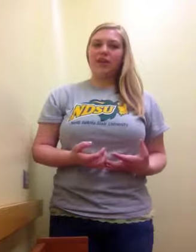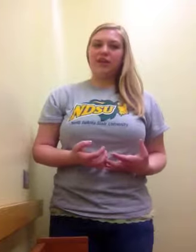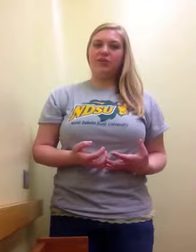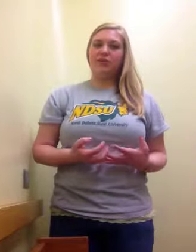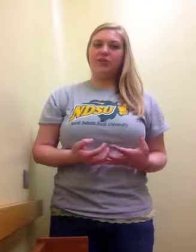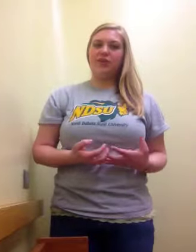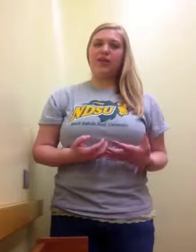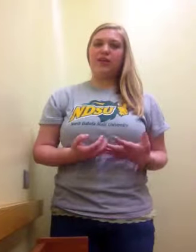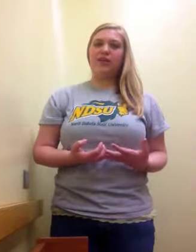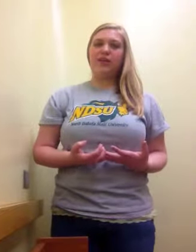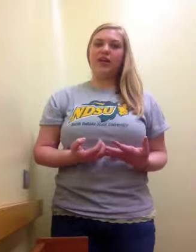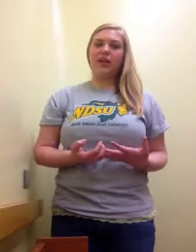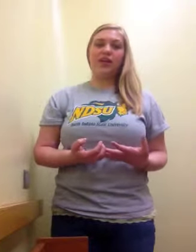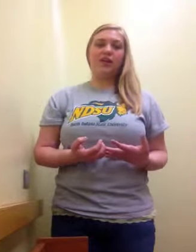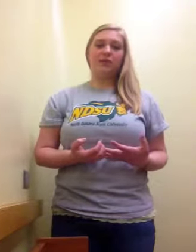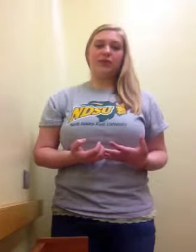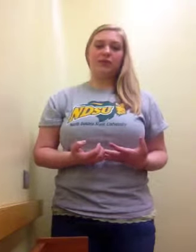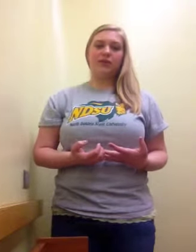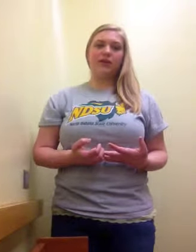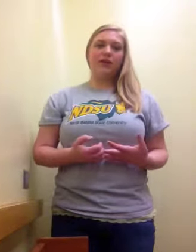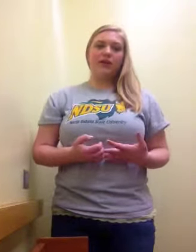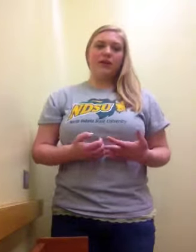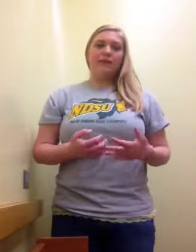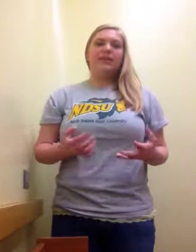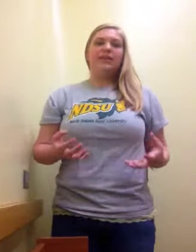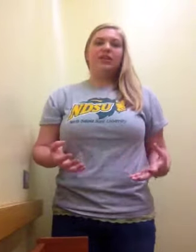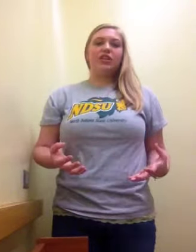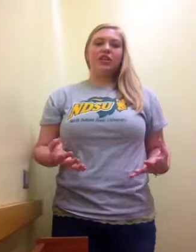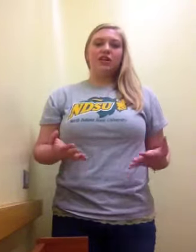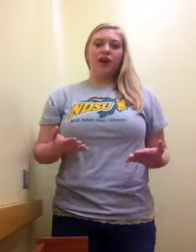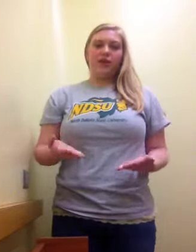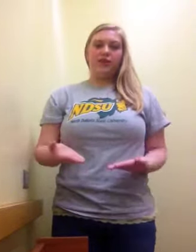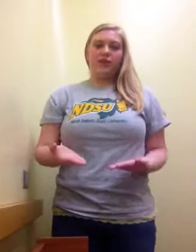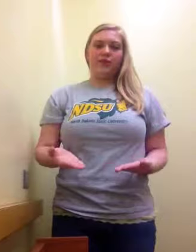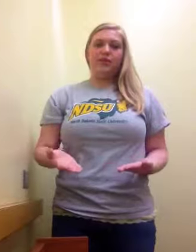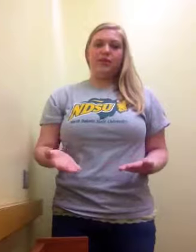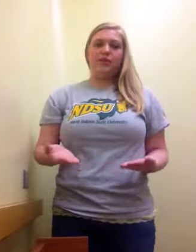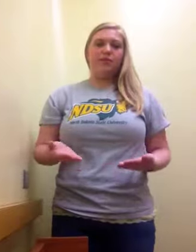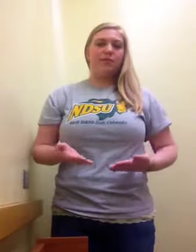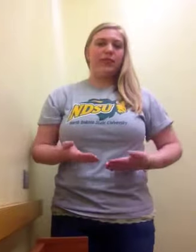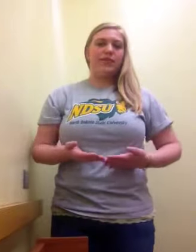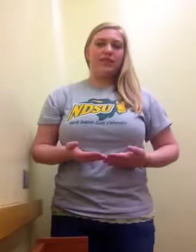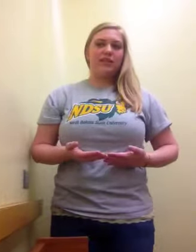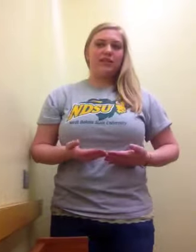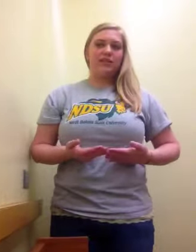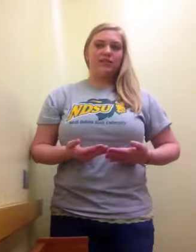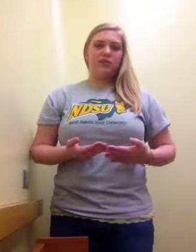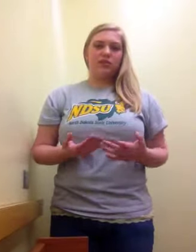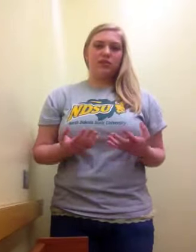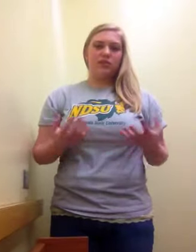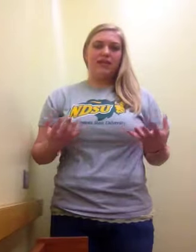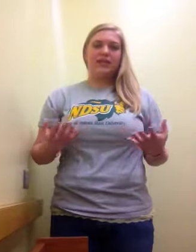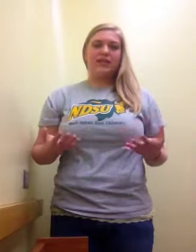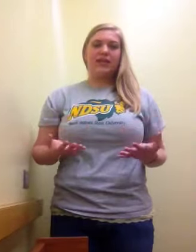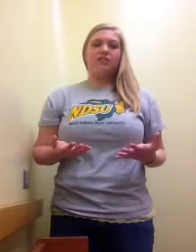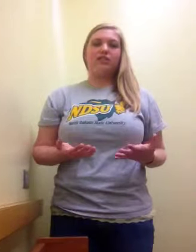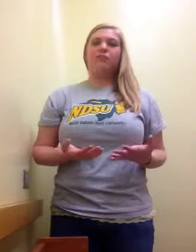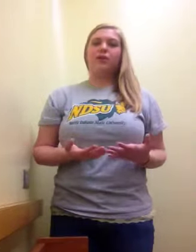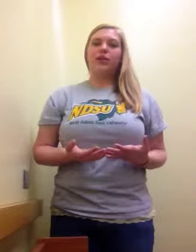barriers between hearing and non-hearing people by teaching all of you some of the basic signs for